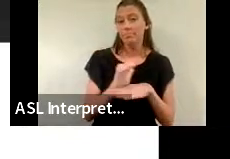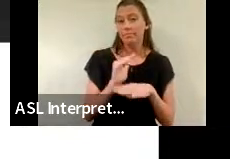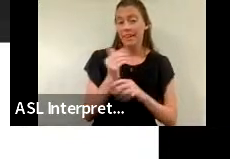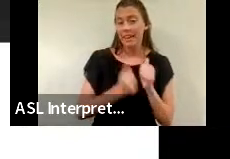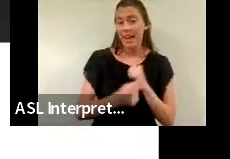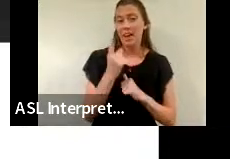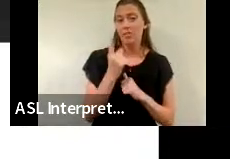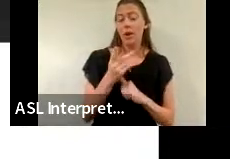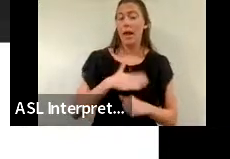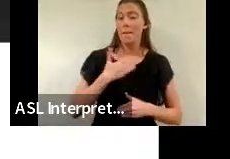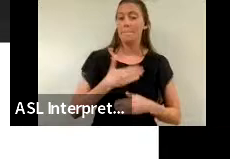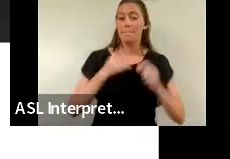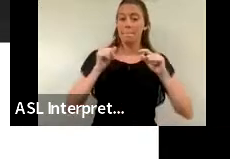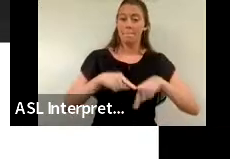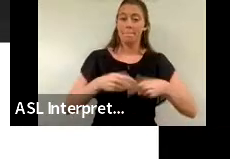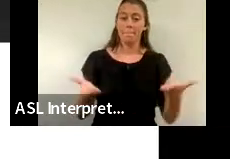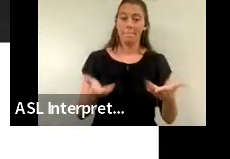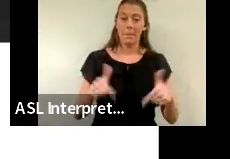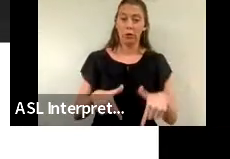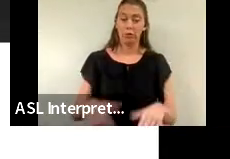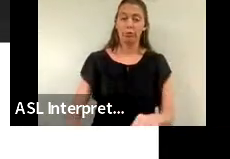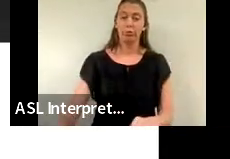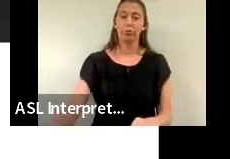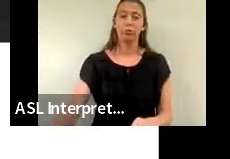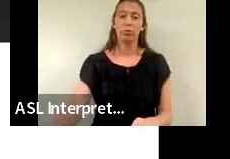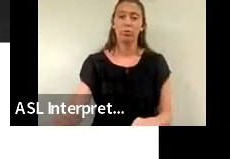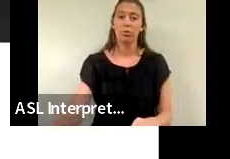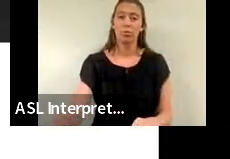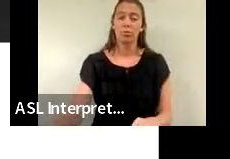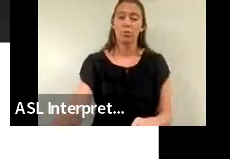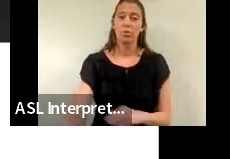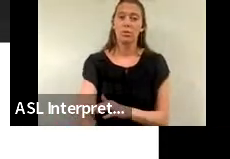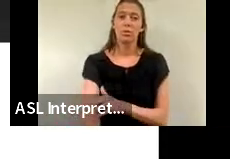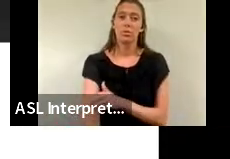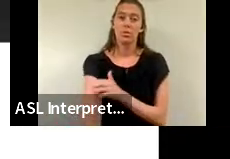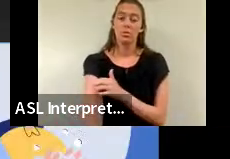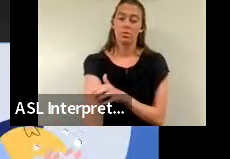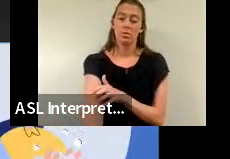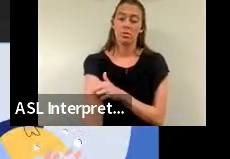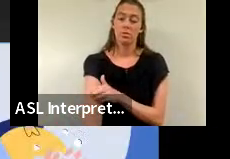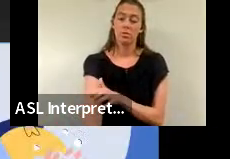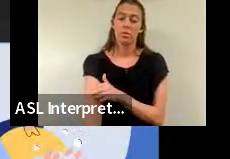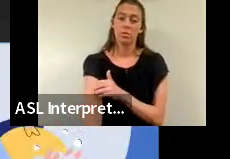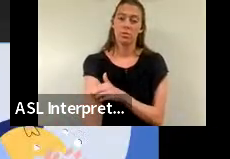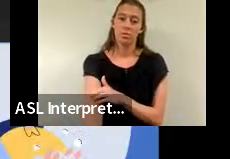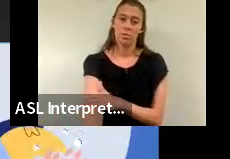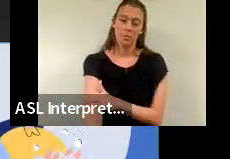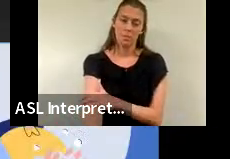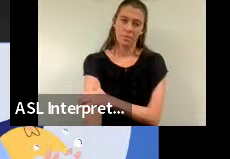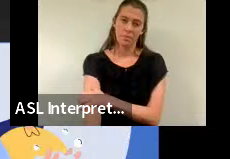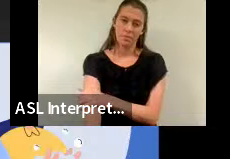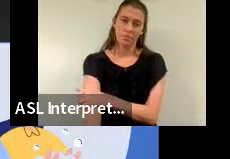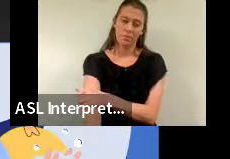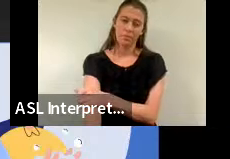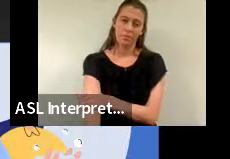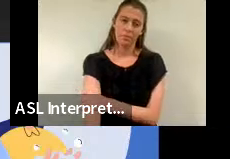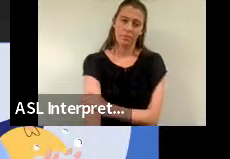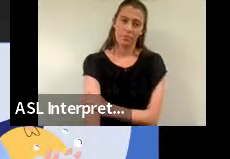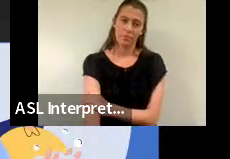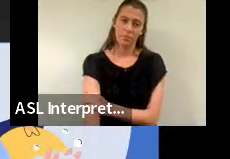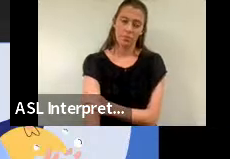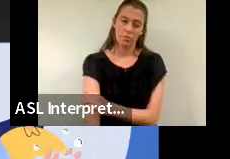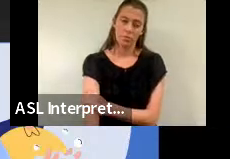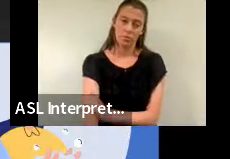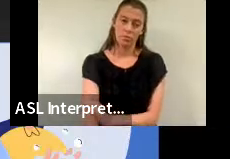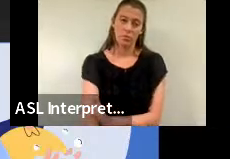thank you for your time on this. Let's jump to the next slide. Just a quick reminder, the process that we are